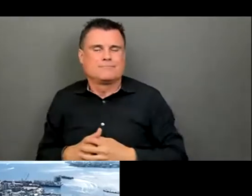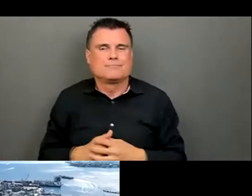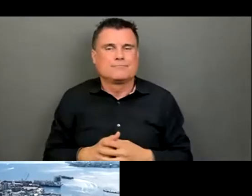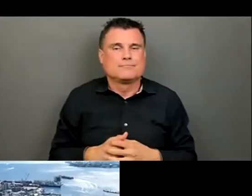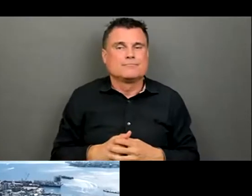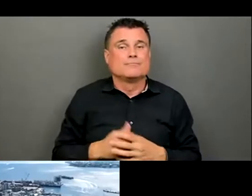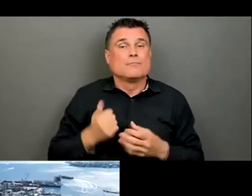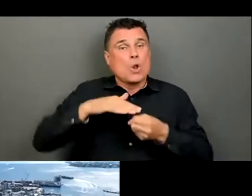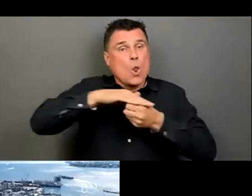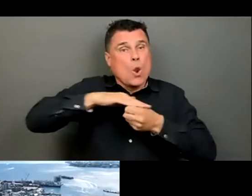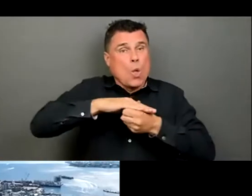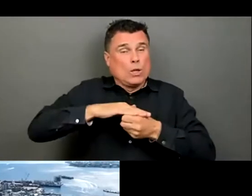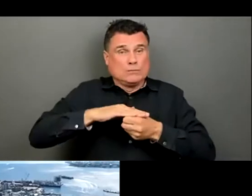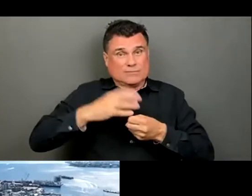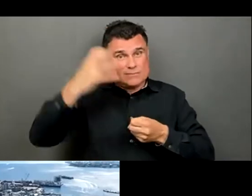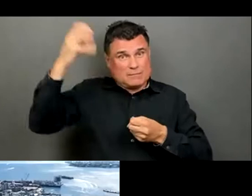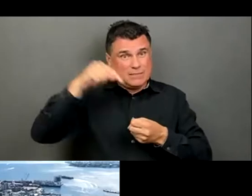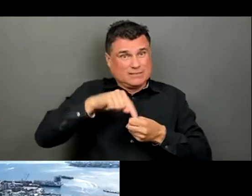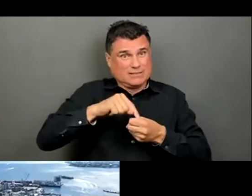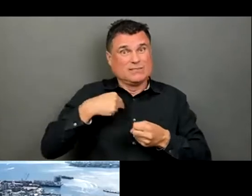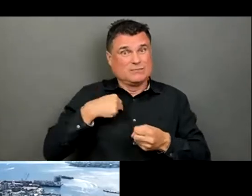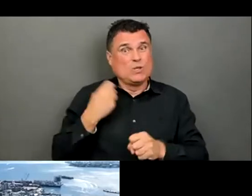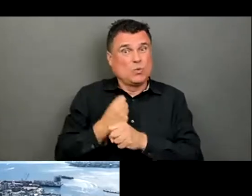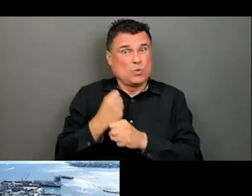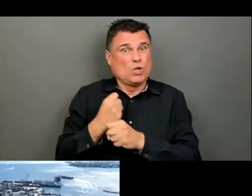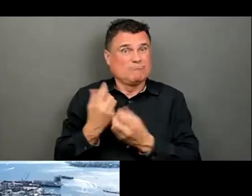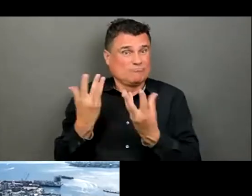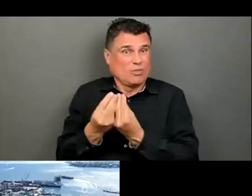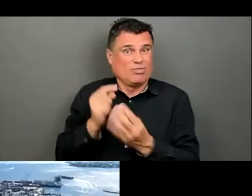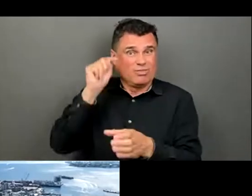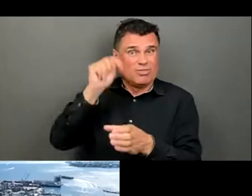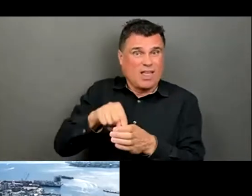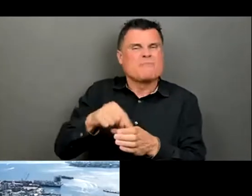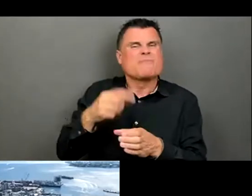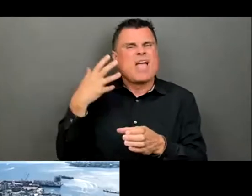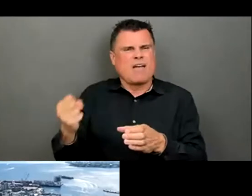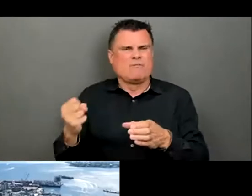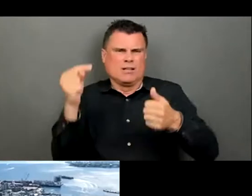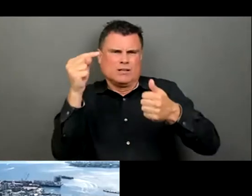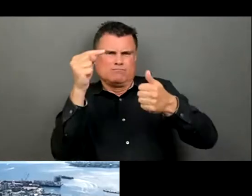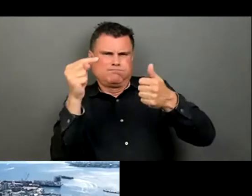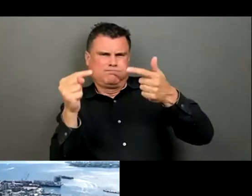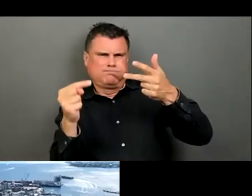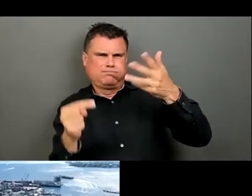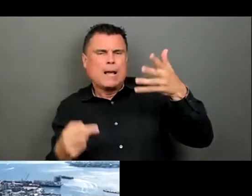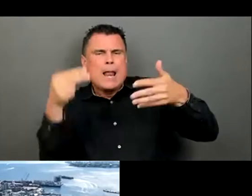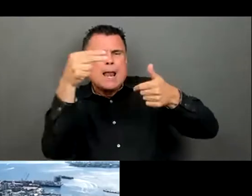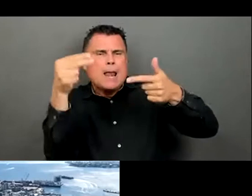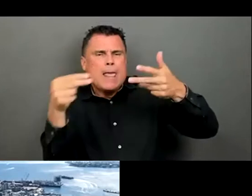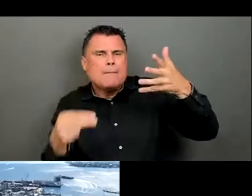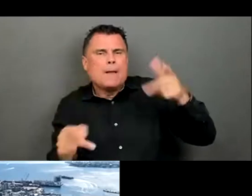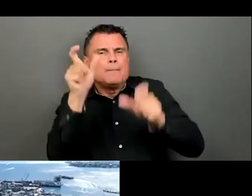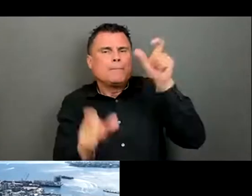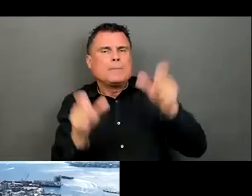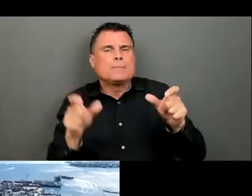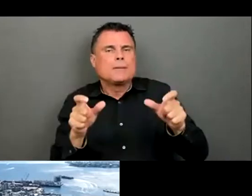with, they possess a name list of person at risk groups and also a person who